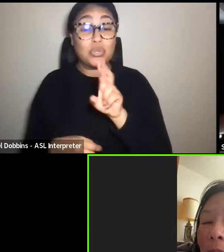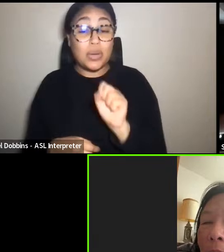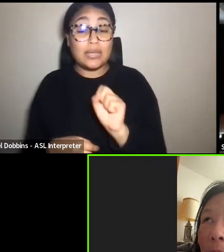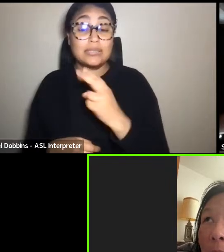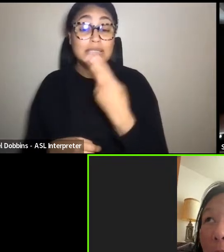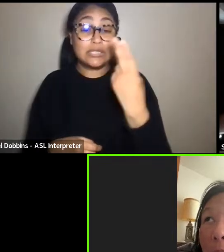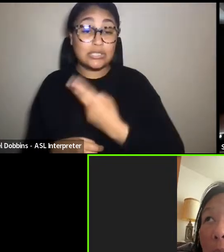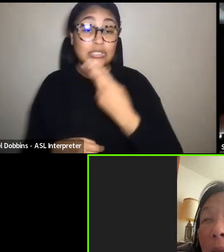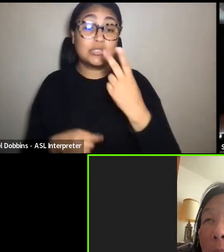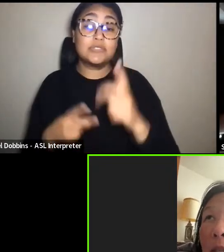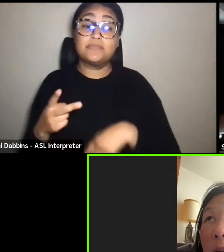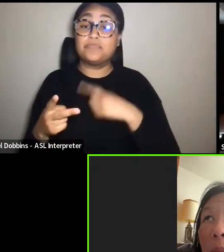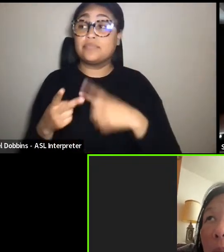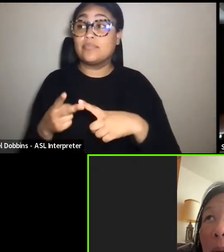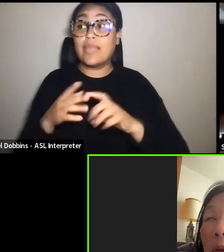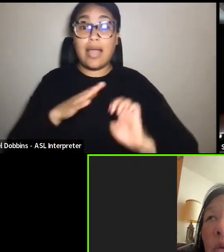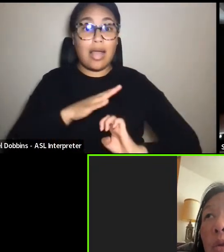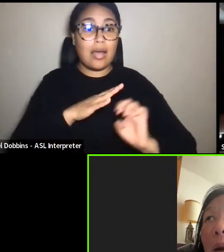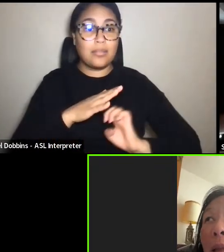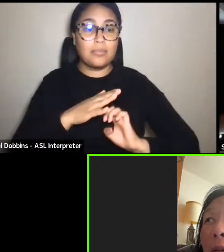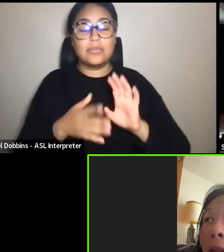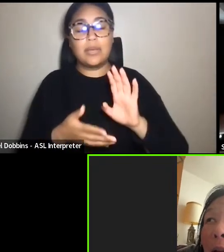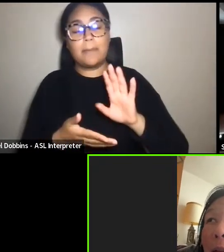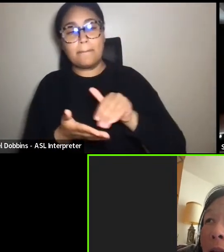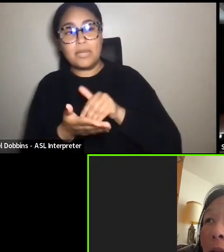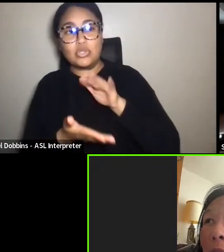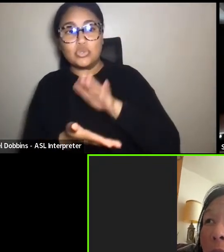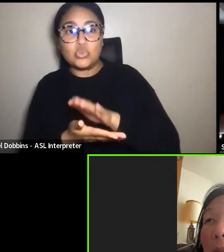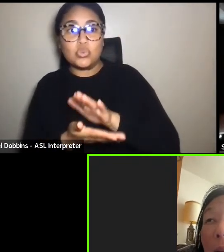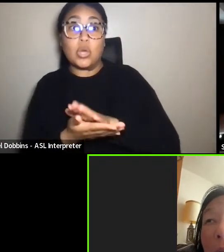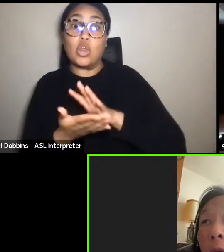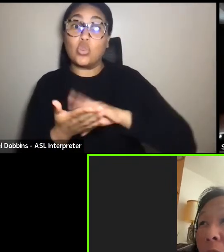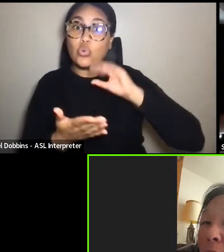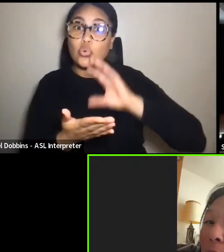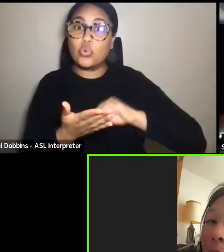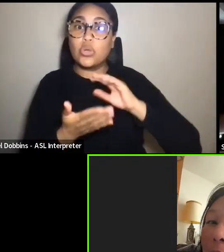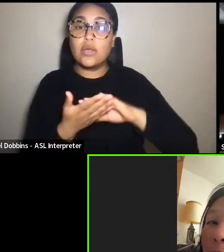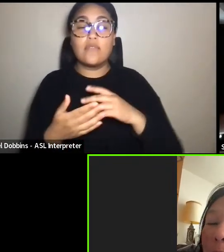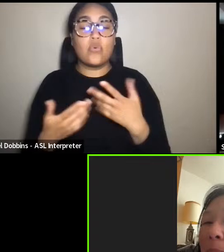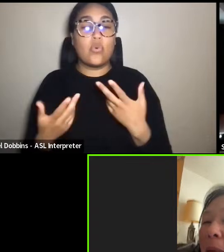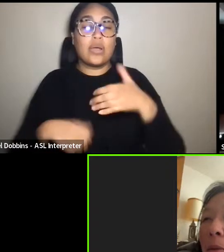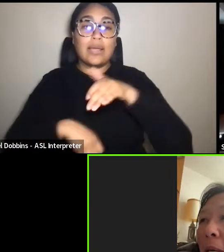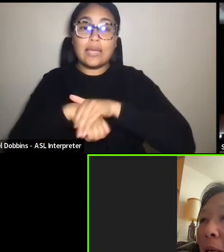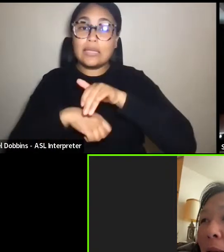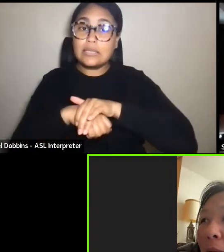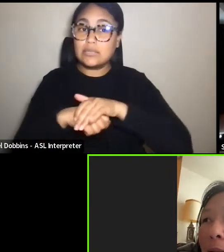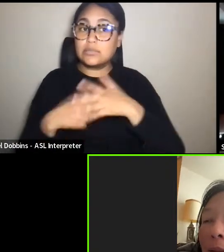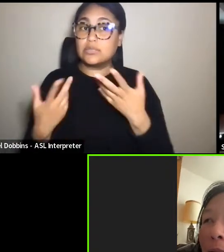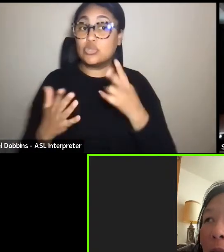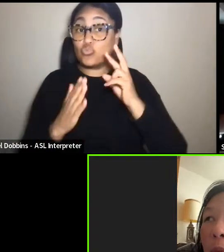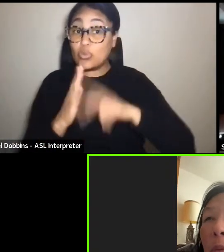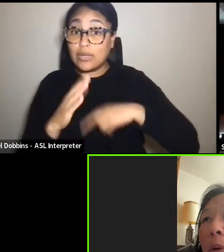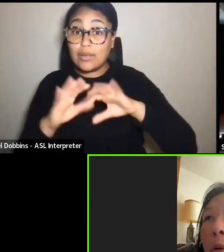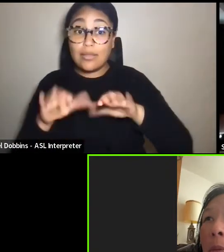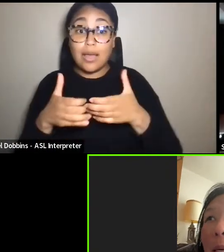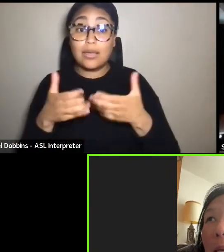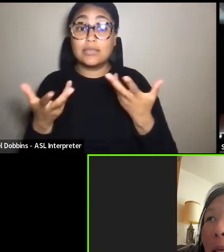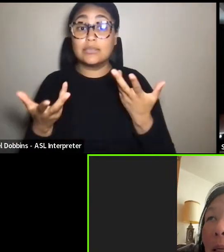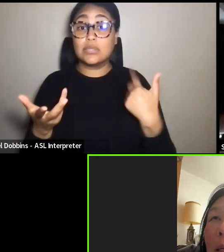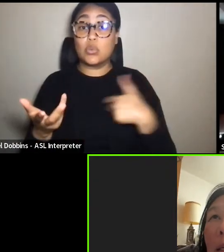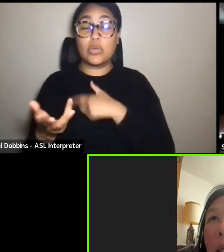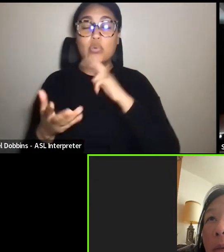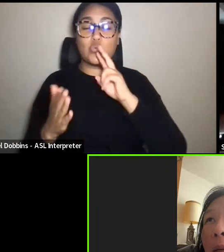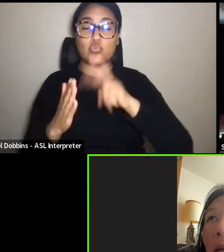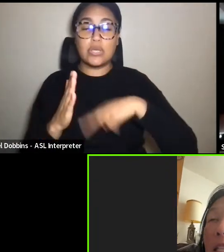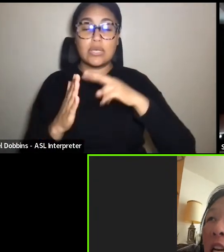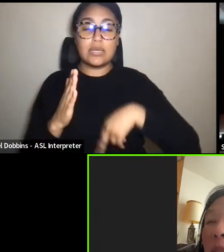that in middle school. I learned that in language arts class, maybe in reading class when we were